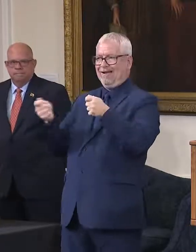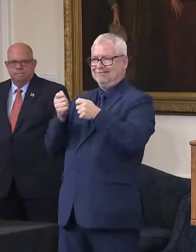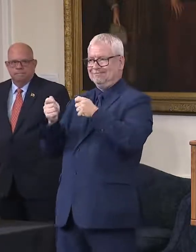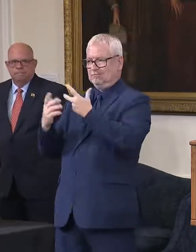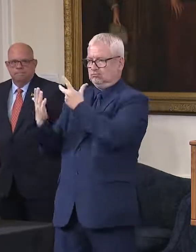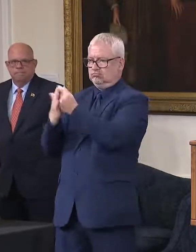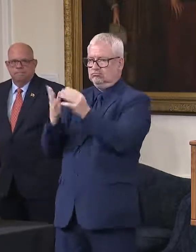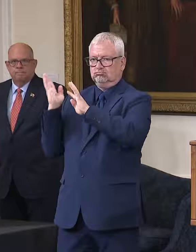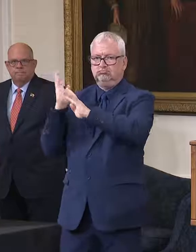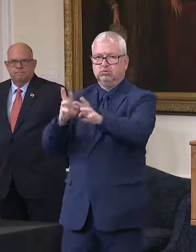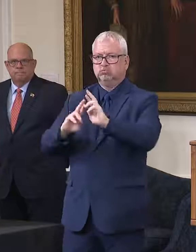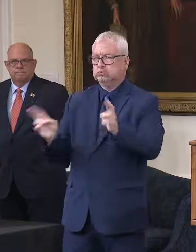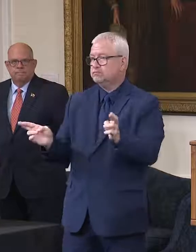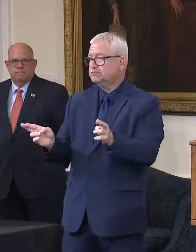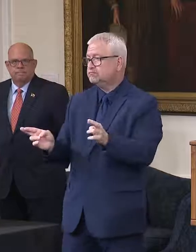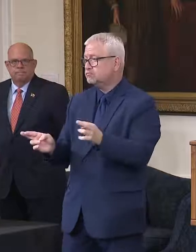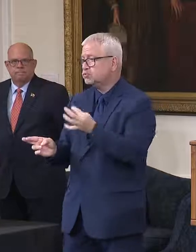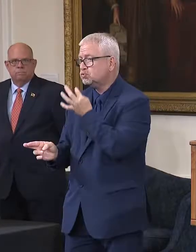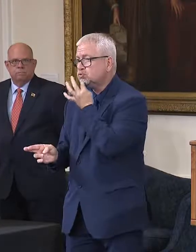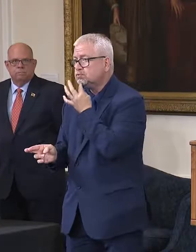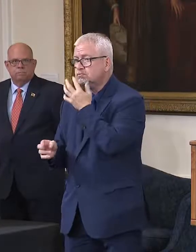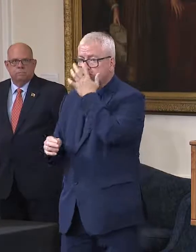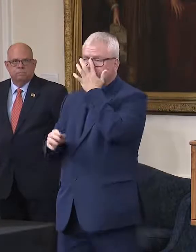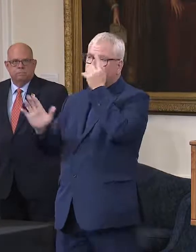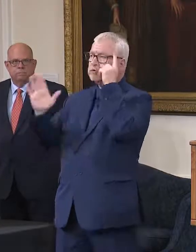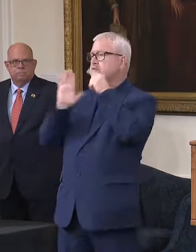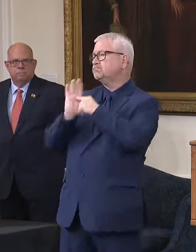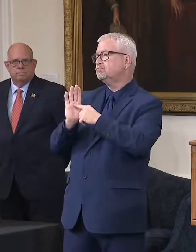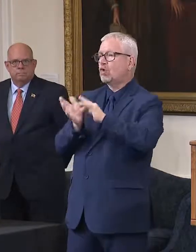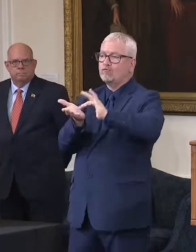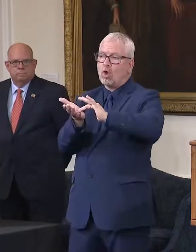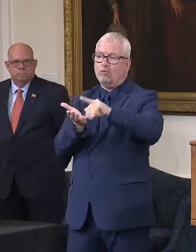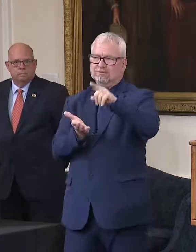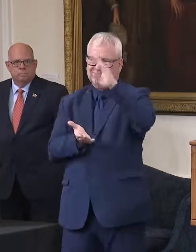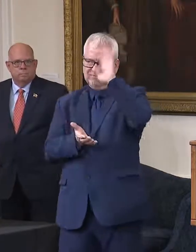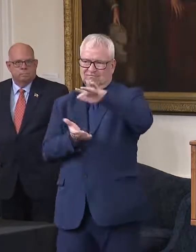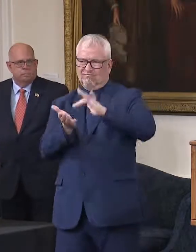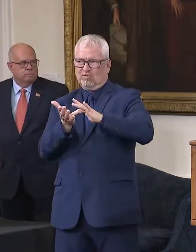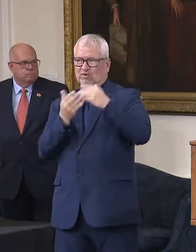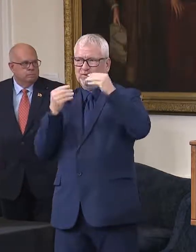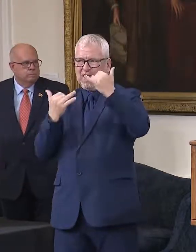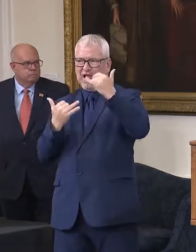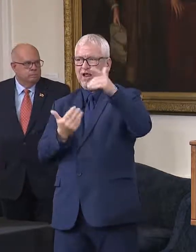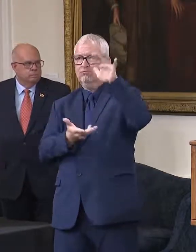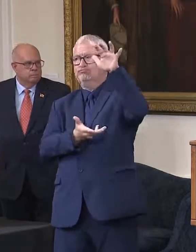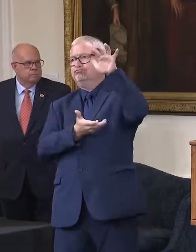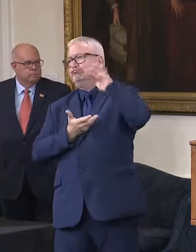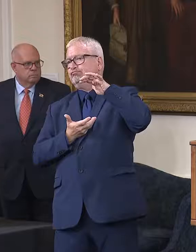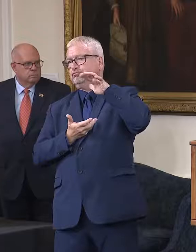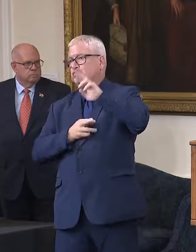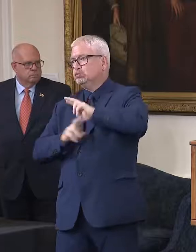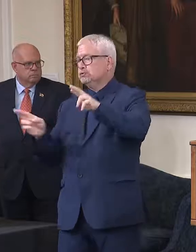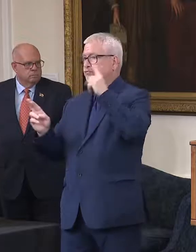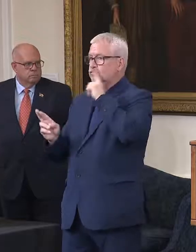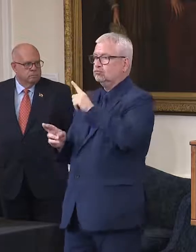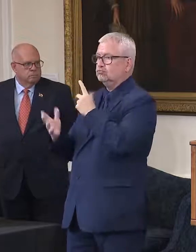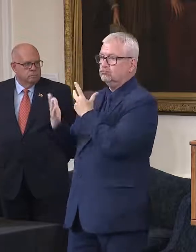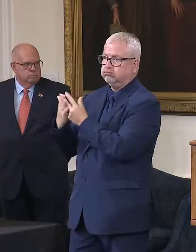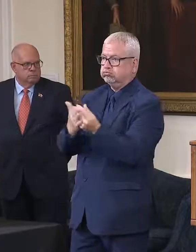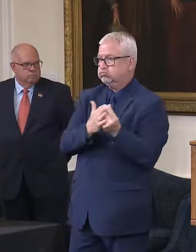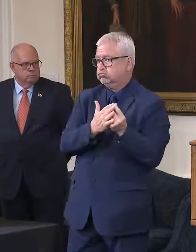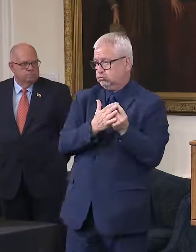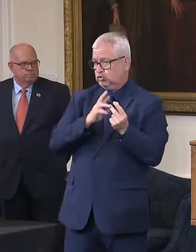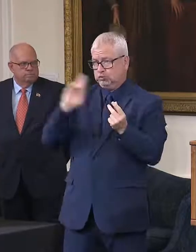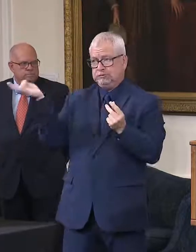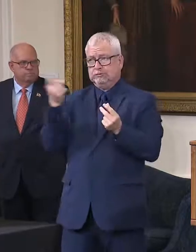So pharmacies as well. We know many pharmacies will be getting doses and are prepared to vaccinate children in